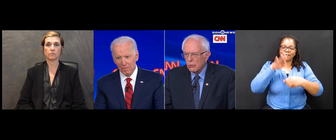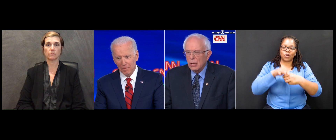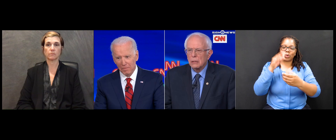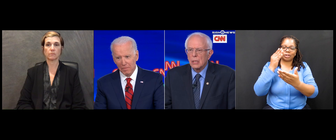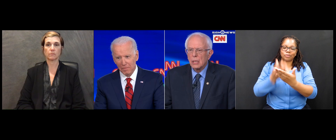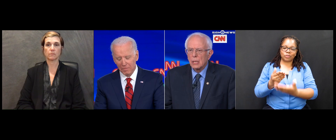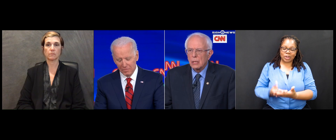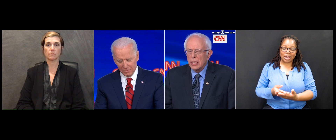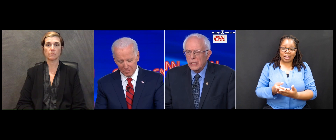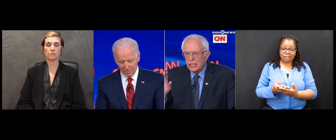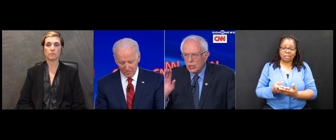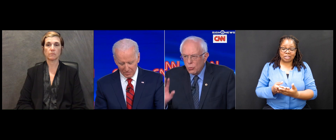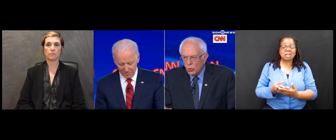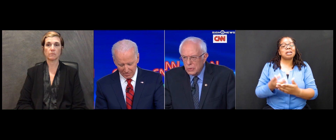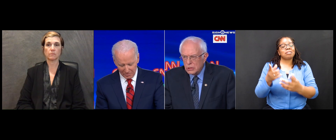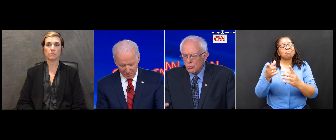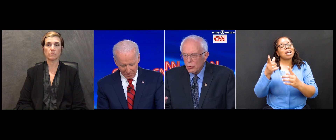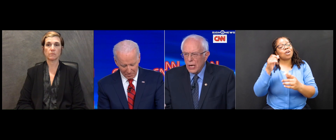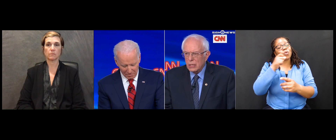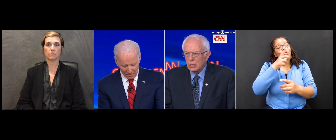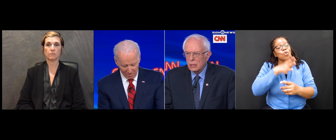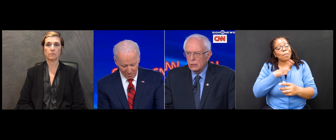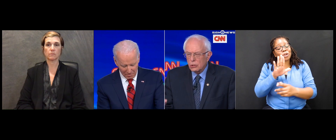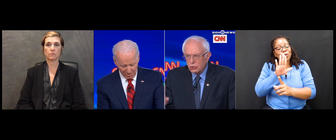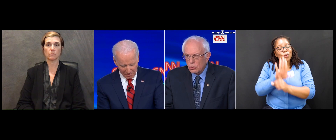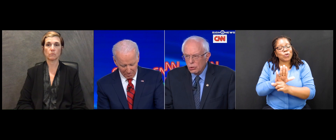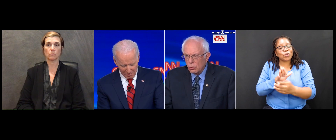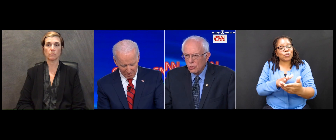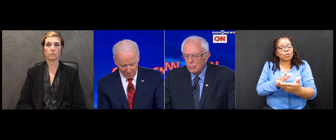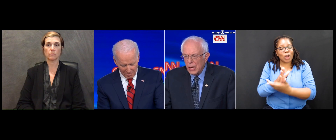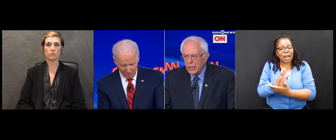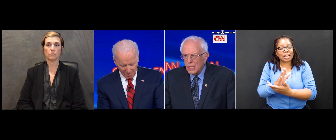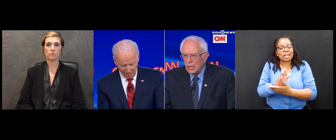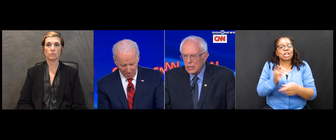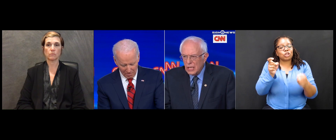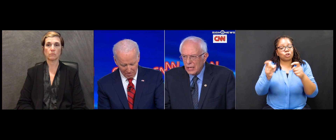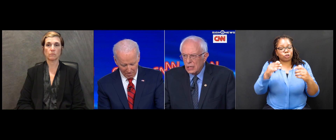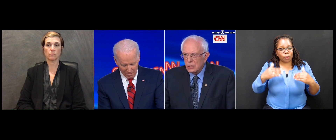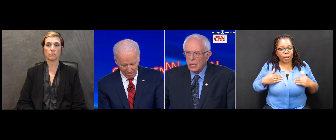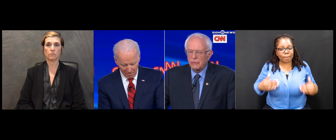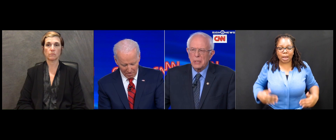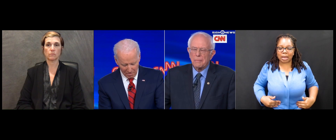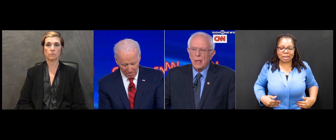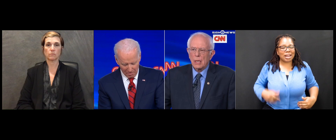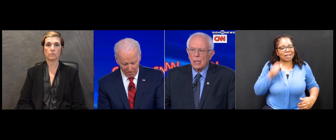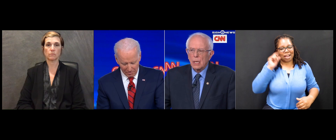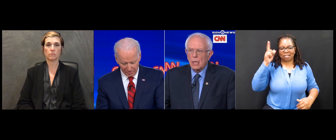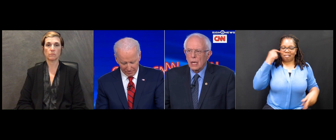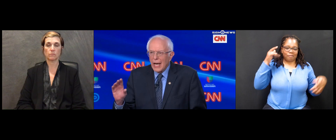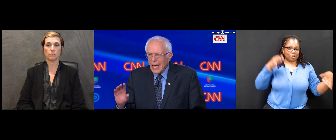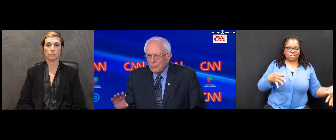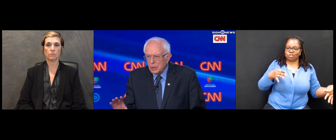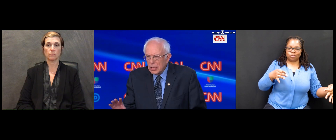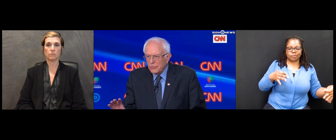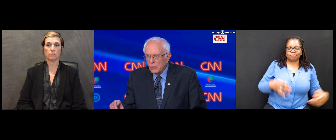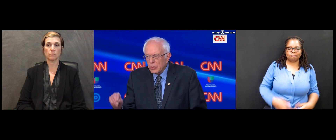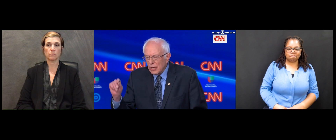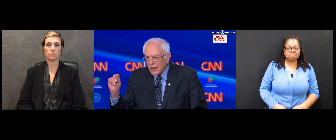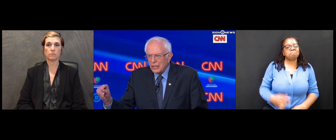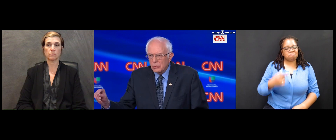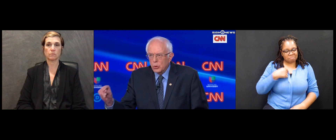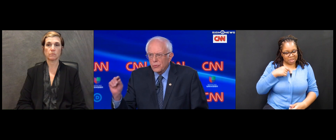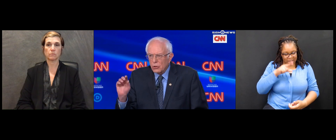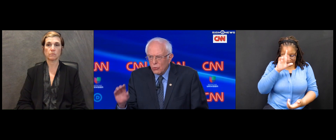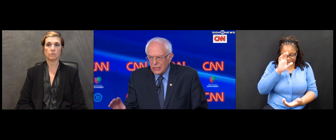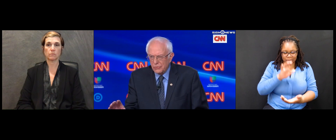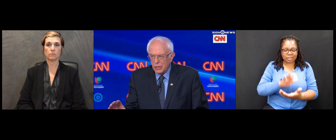like NARAL, that it is a woman's right to control her own body, not the government. I have believed that we